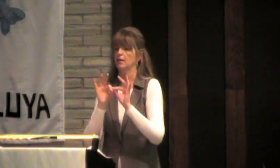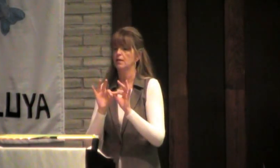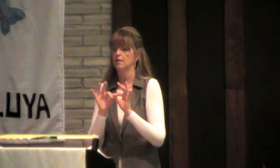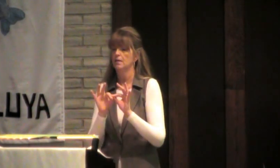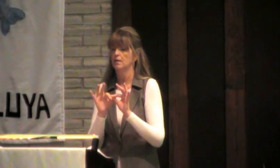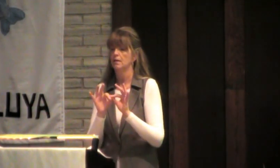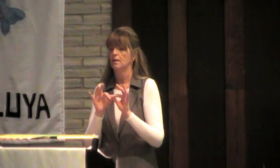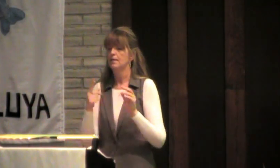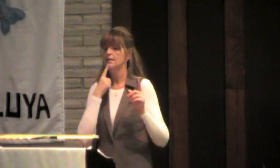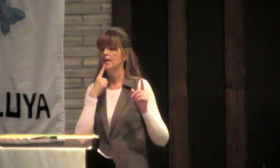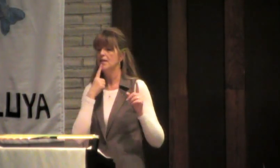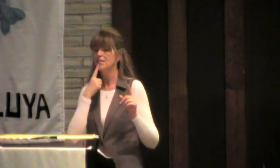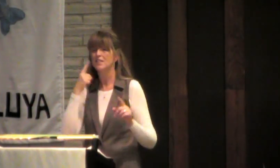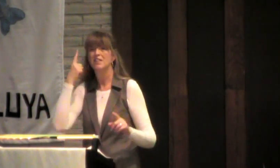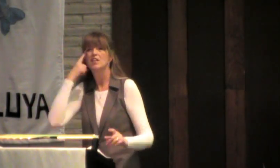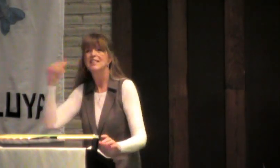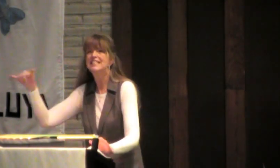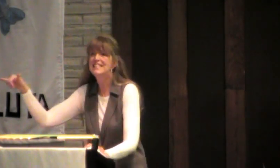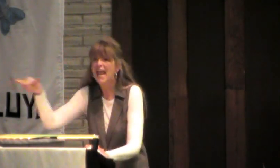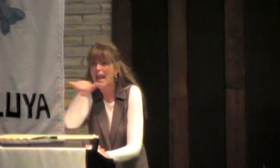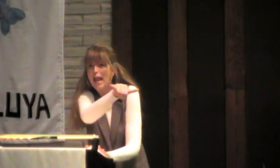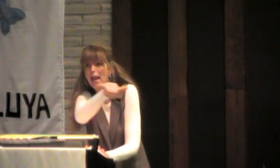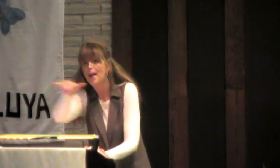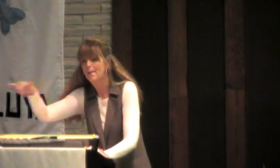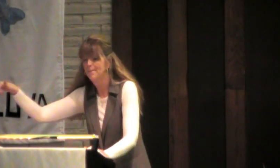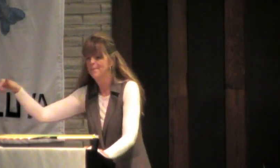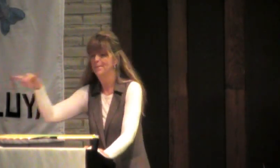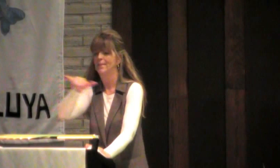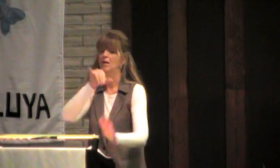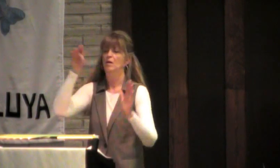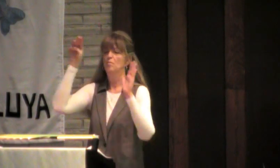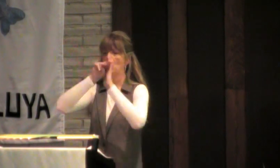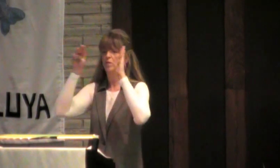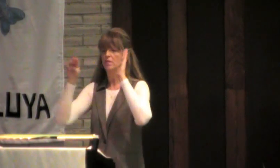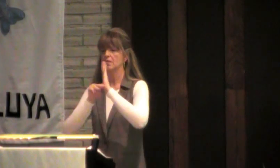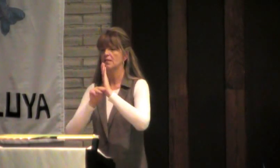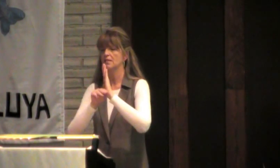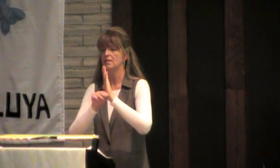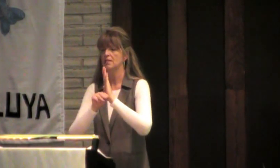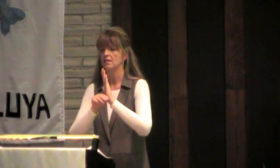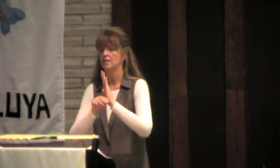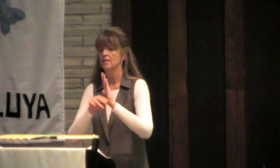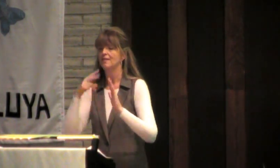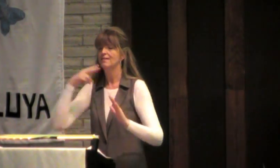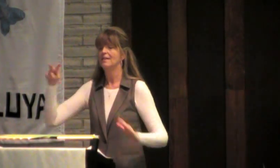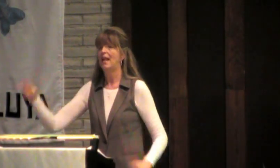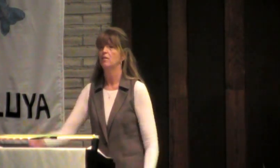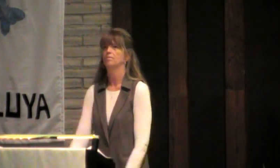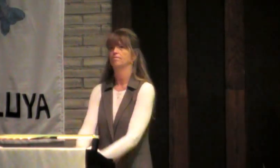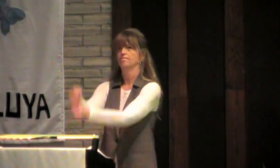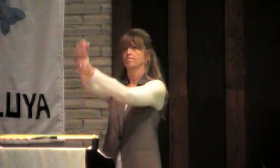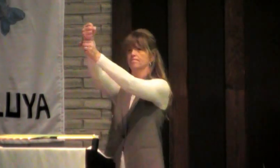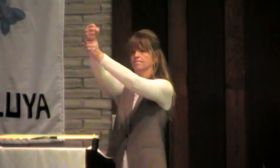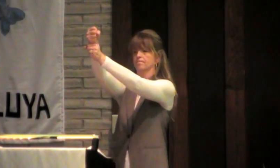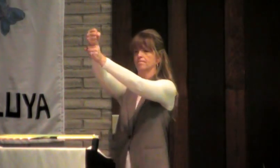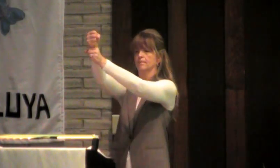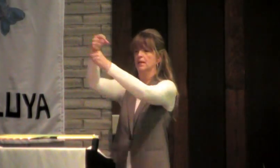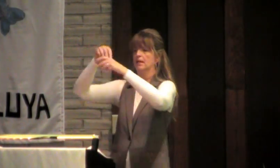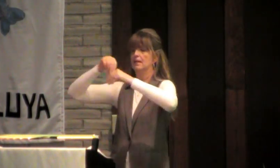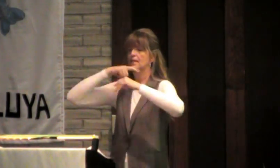very important. And it says, "Just as Moses lifted up the snake in the